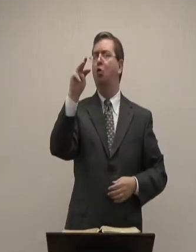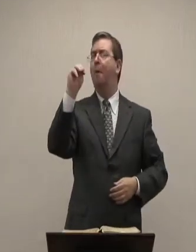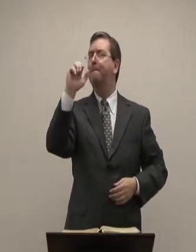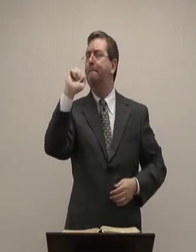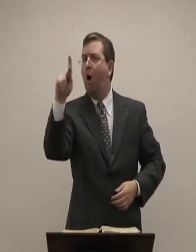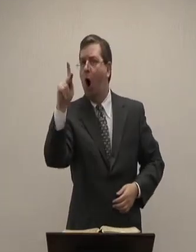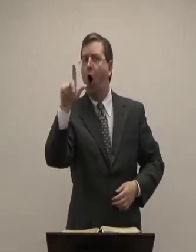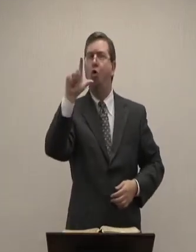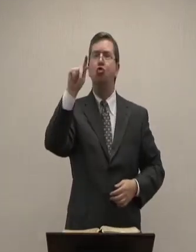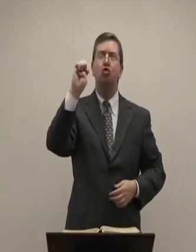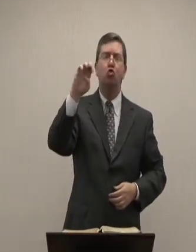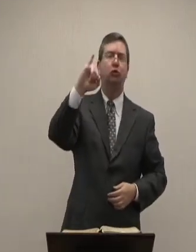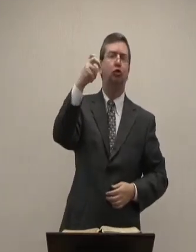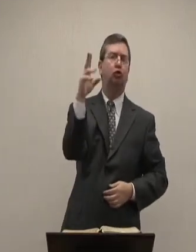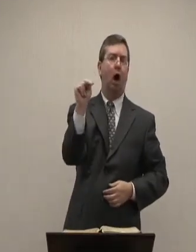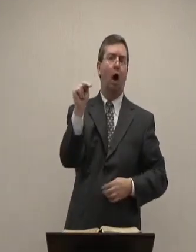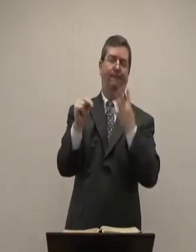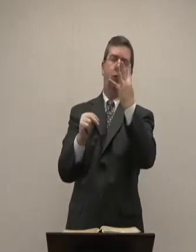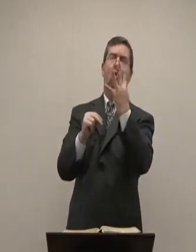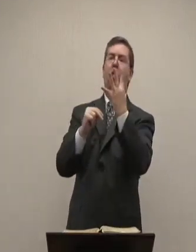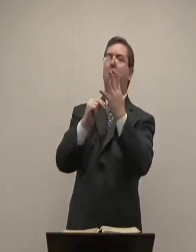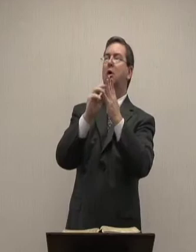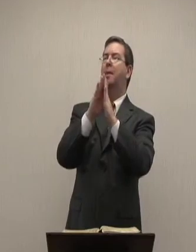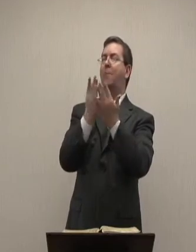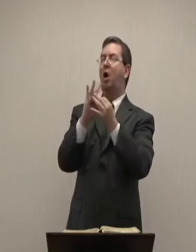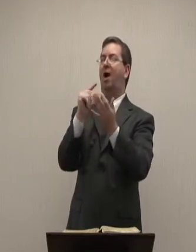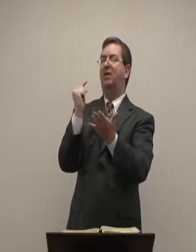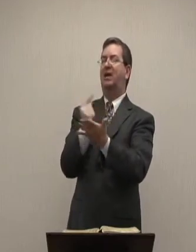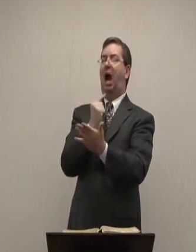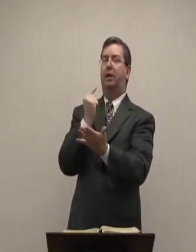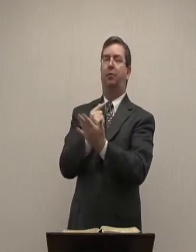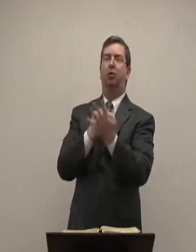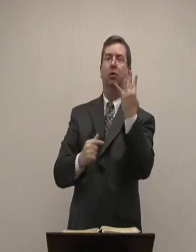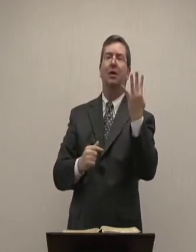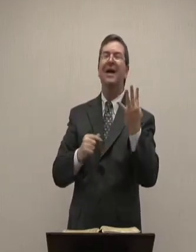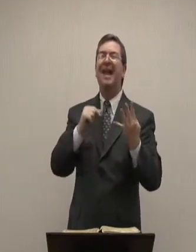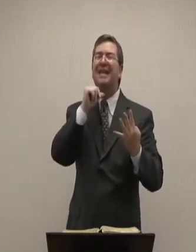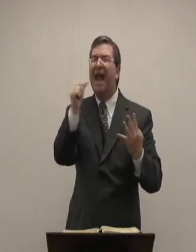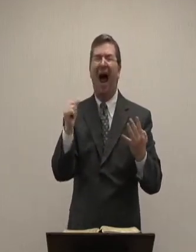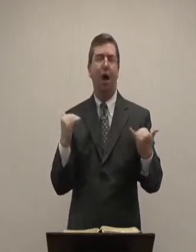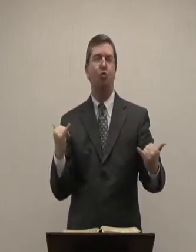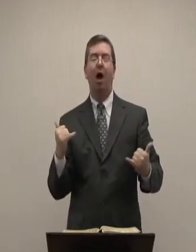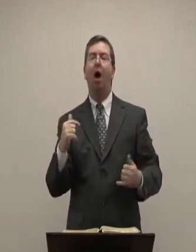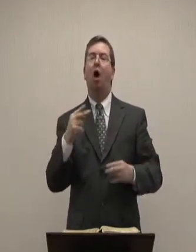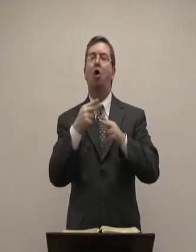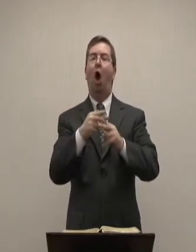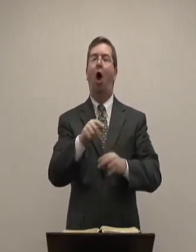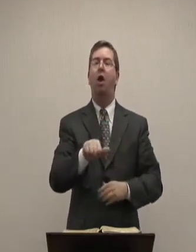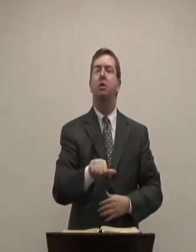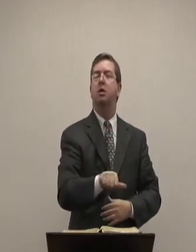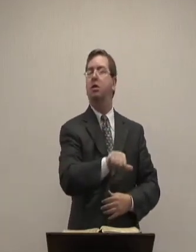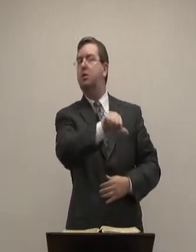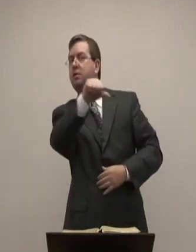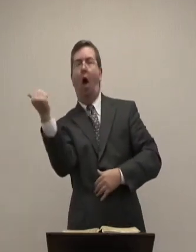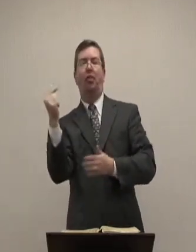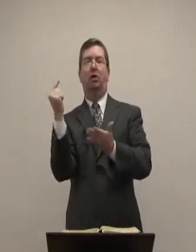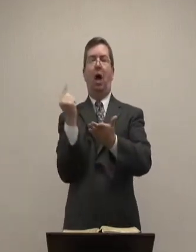disciples. Many of the disciples wrote the New Testament. There were four Gospels in